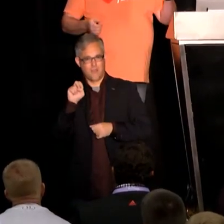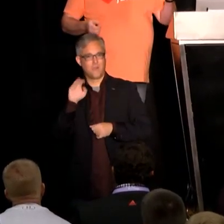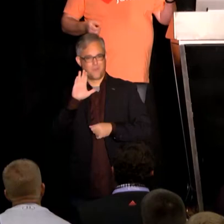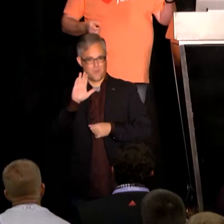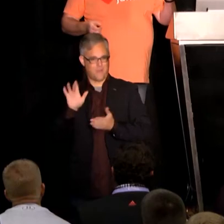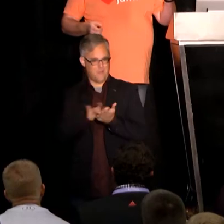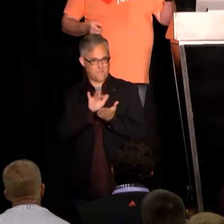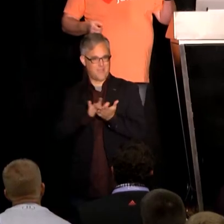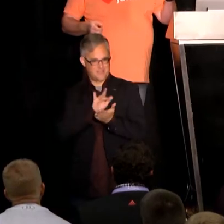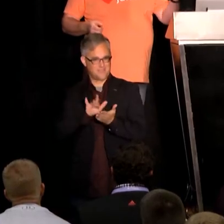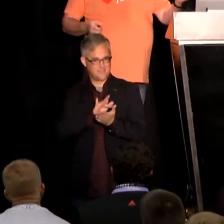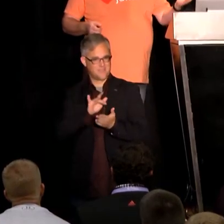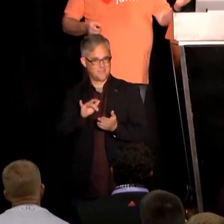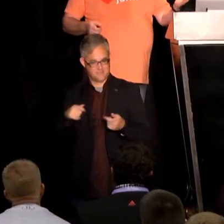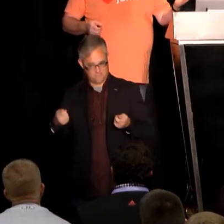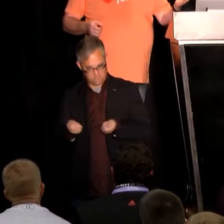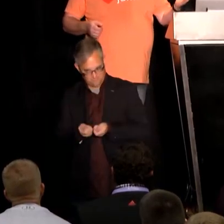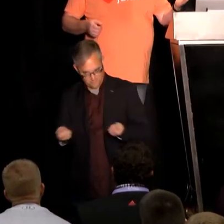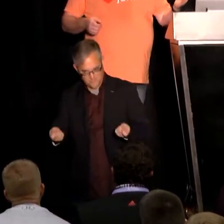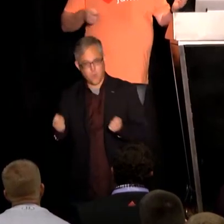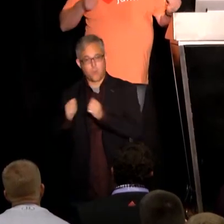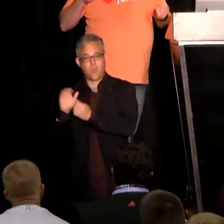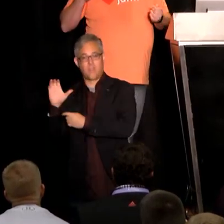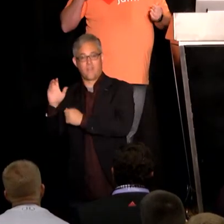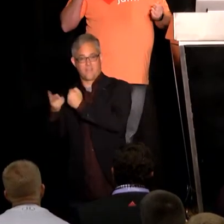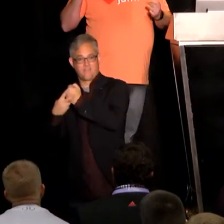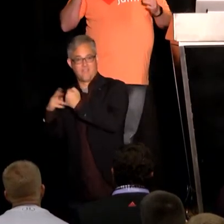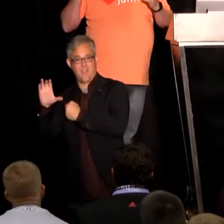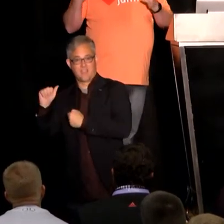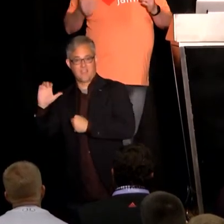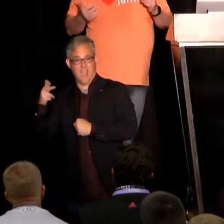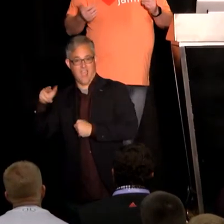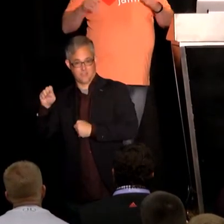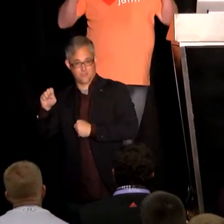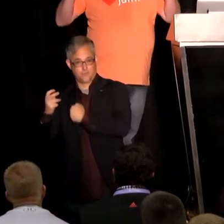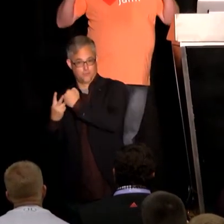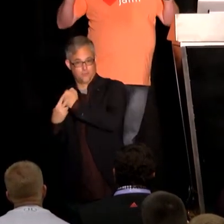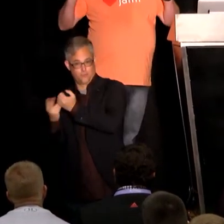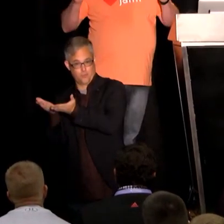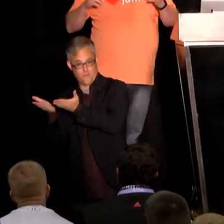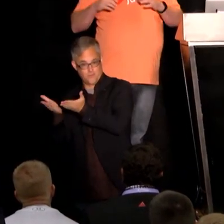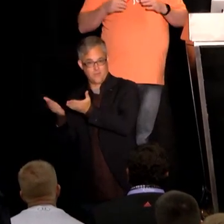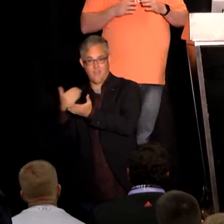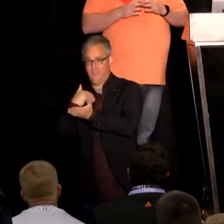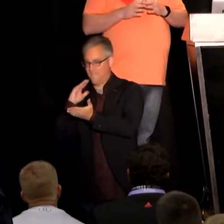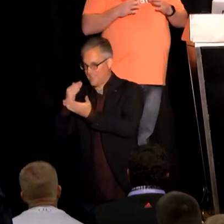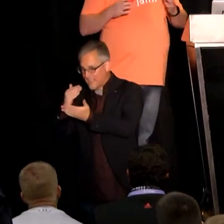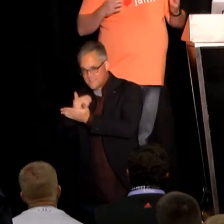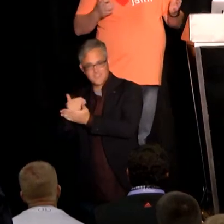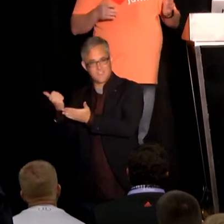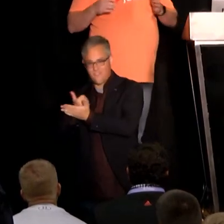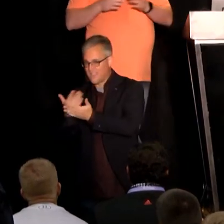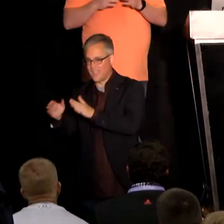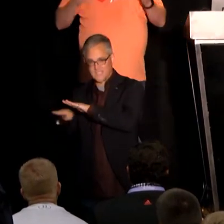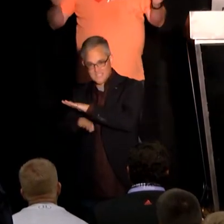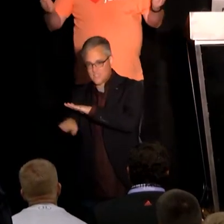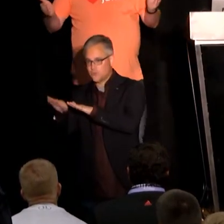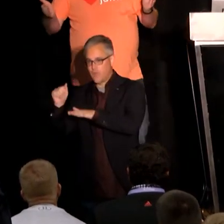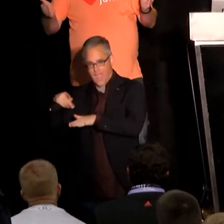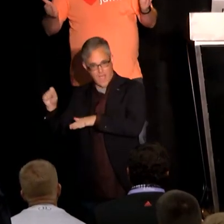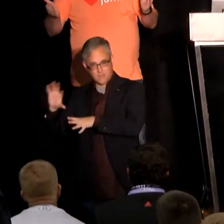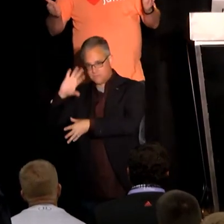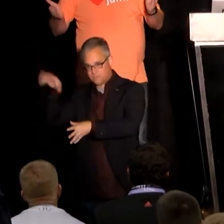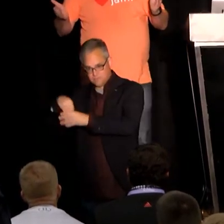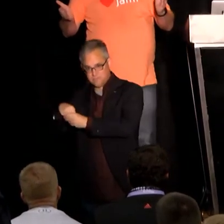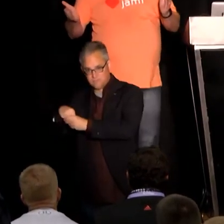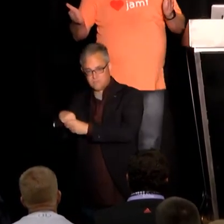coupled with a few caching servers, you can download those. We have our essential lessons, and our essential apps are comprised